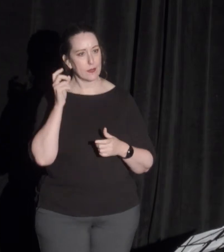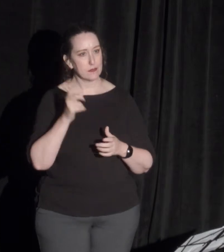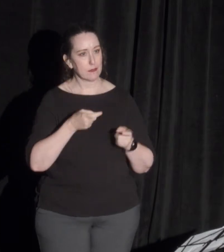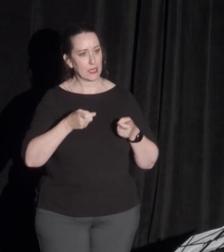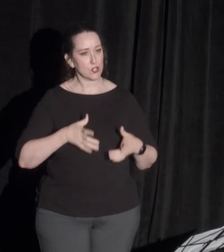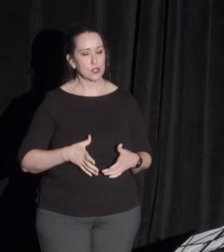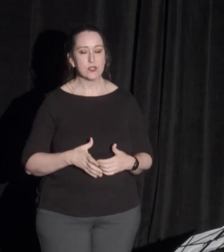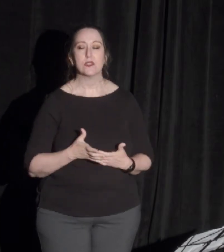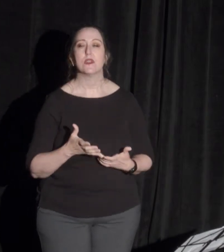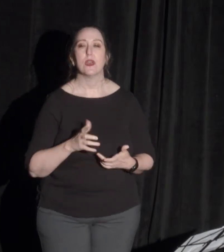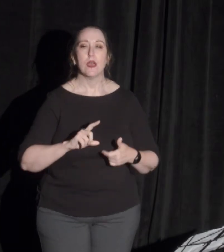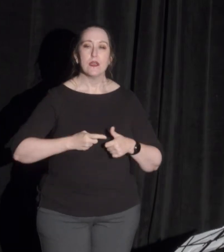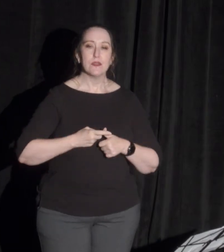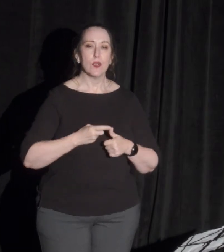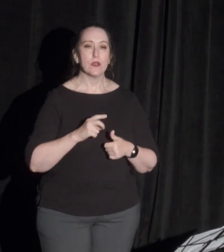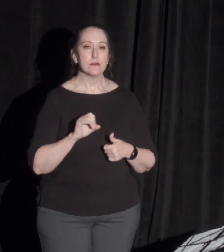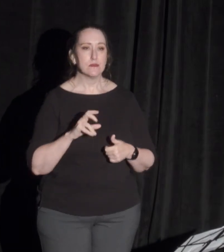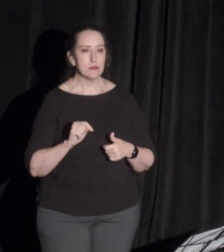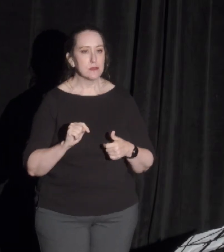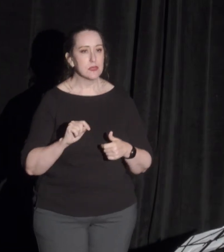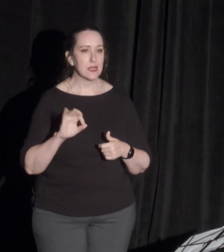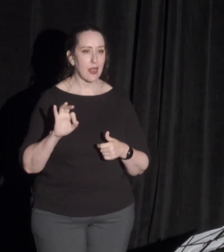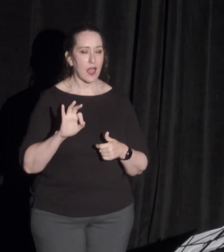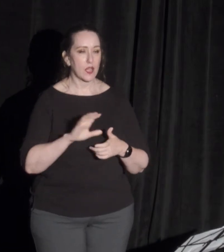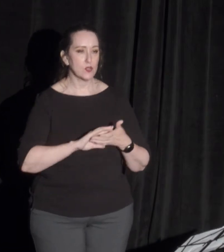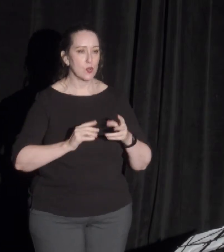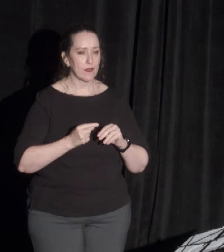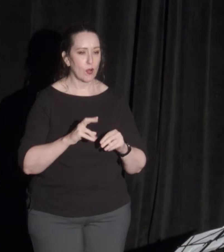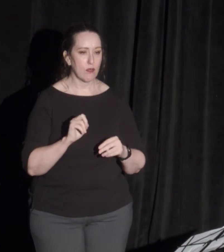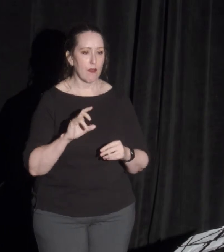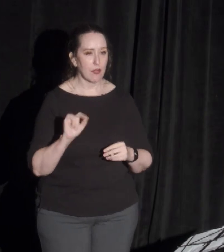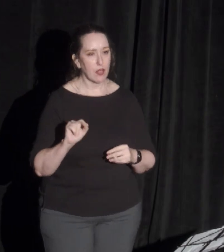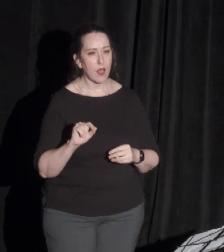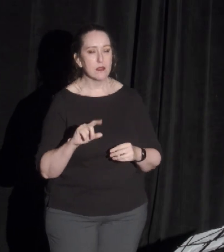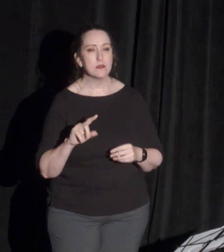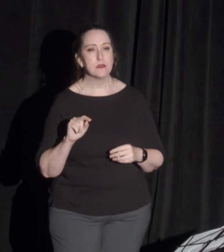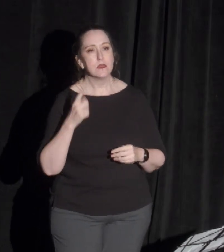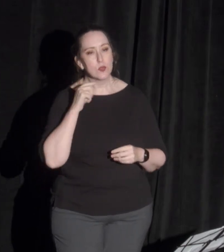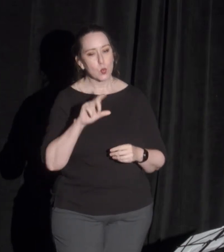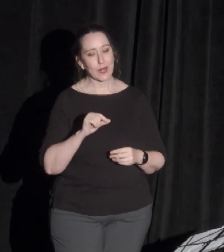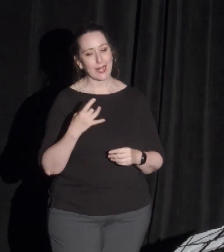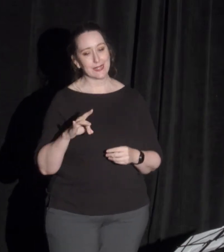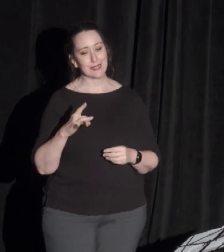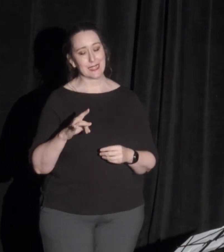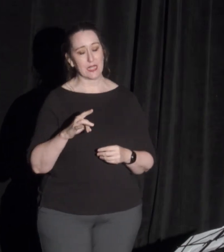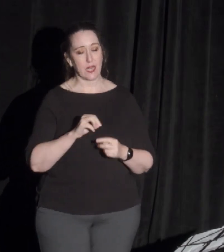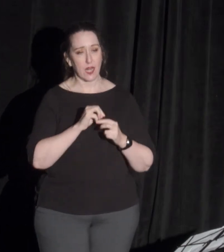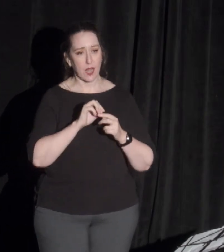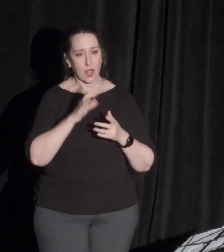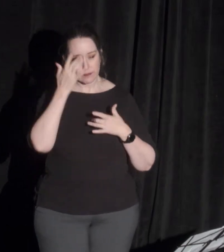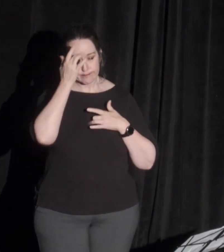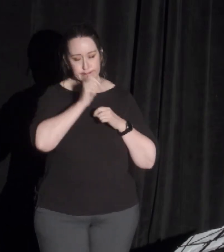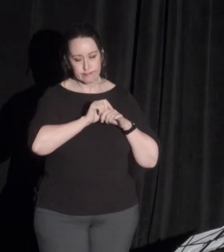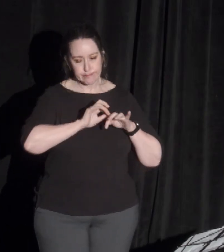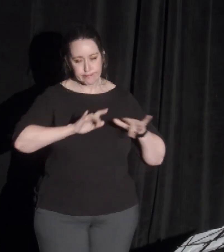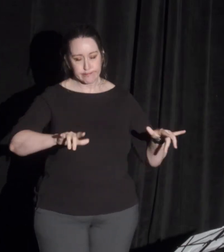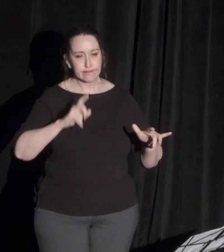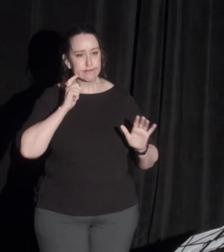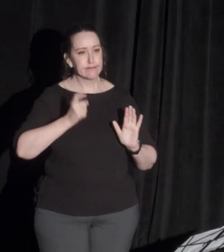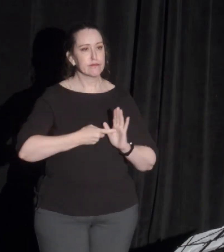Since my first Bot 9 story won the Hugo for Novelette in 2018, we've had a global pandemic, witnessed an attempted coup on